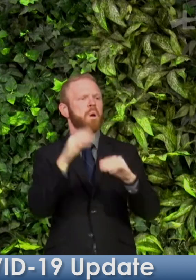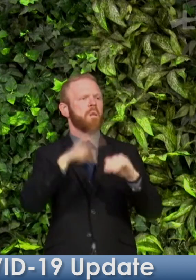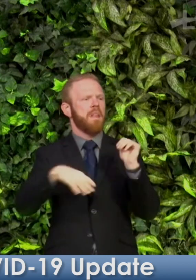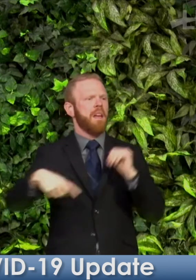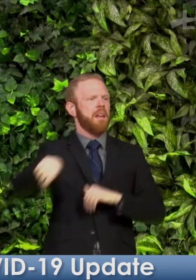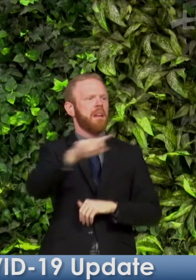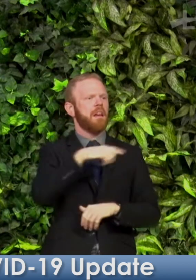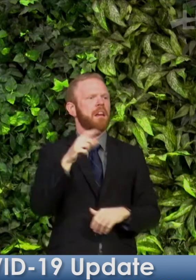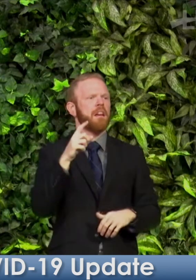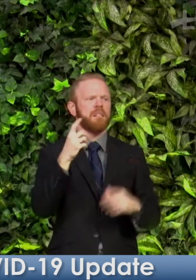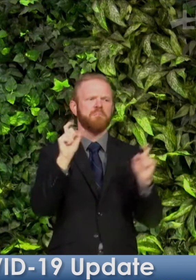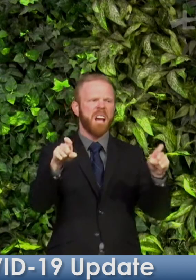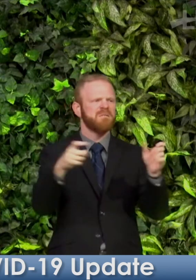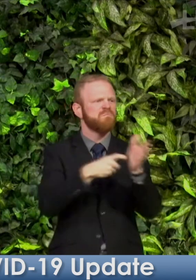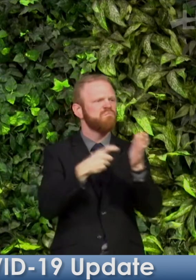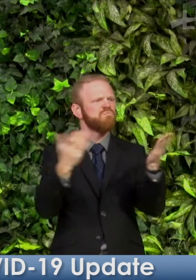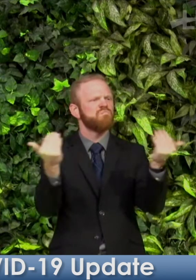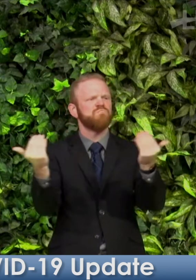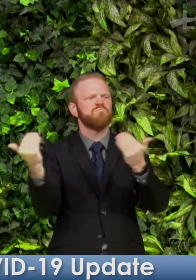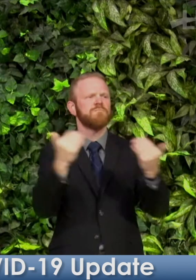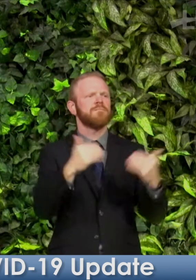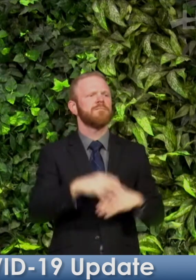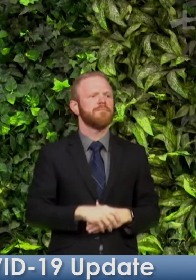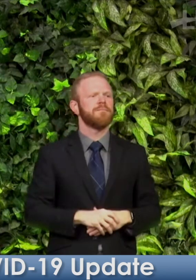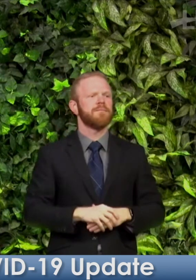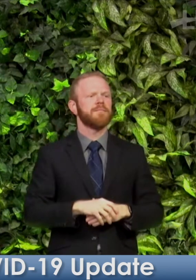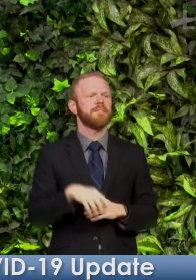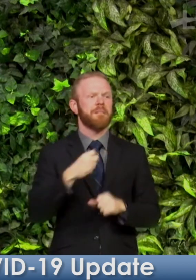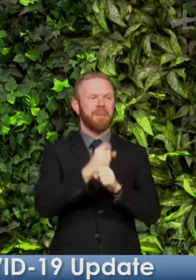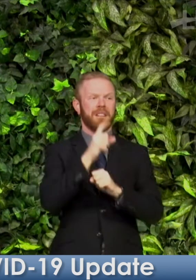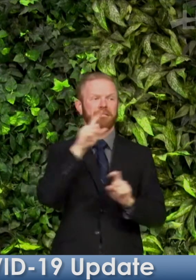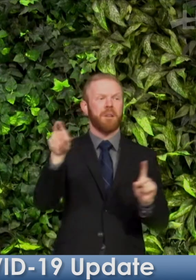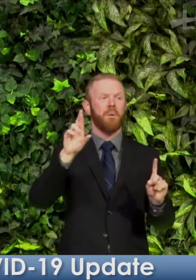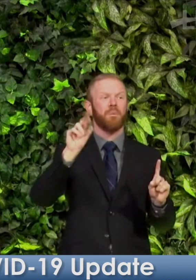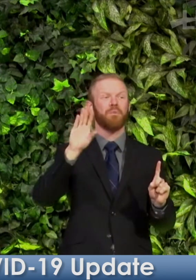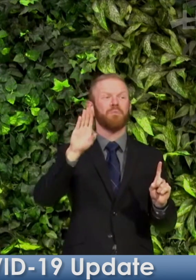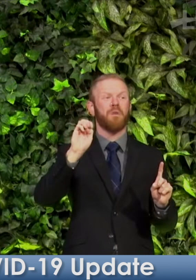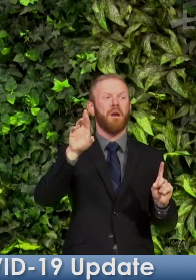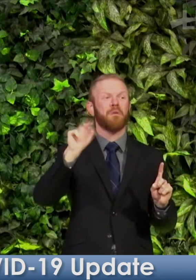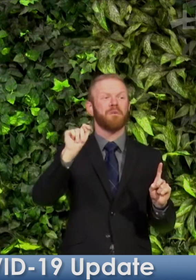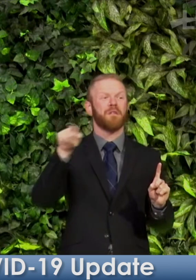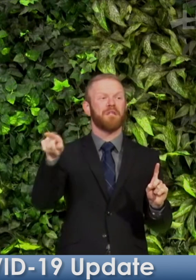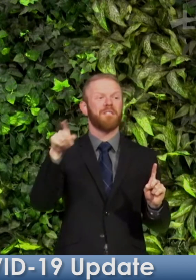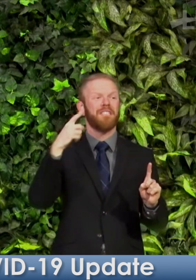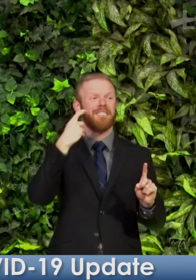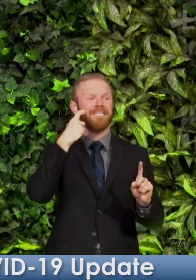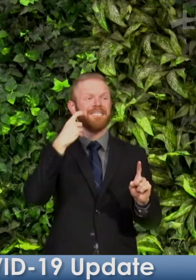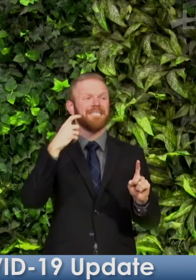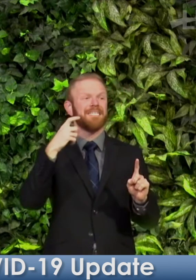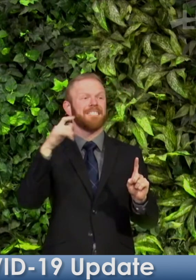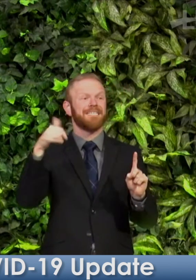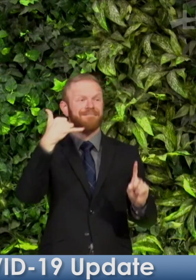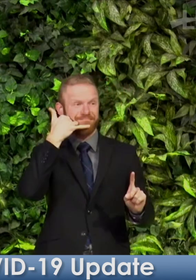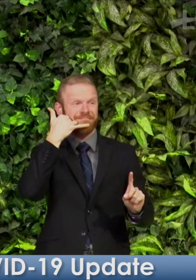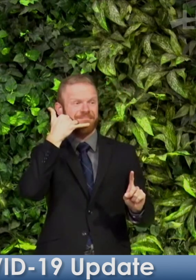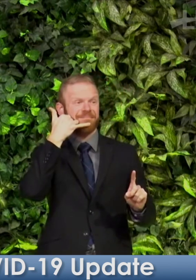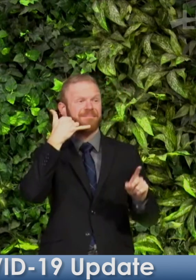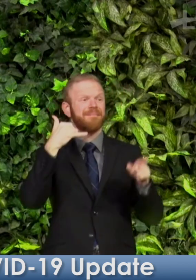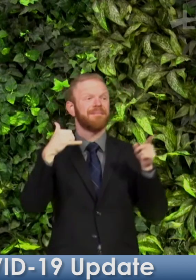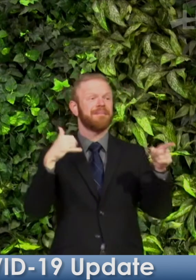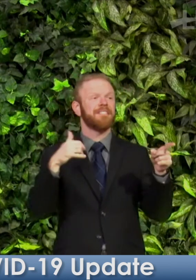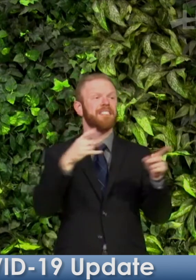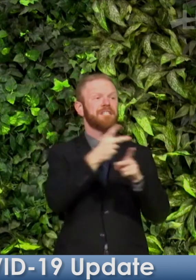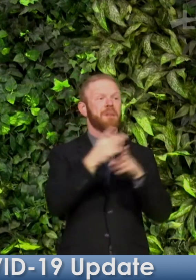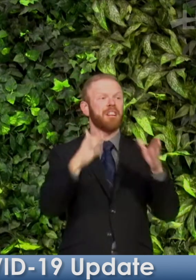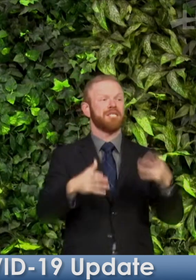you, when Robert was just saying, the mayor was just saying about having access to cell phone, Supervisor Hahn certainly has access to mine. And she has